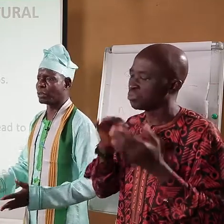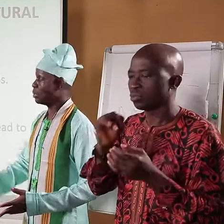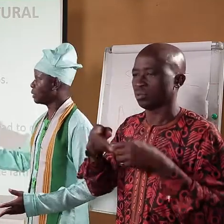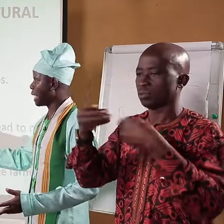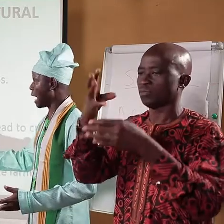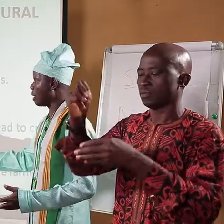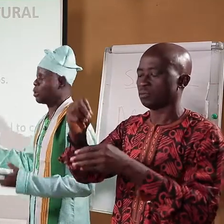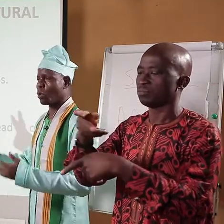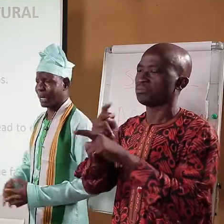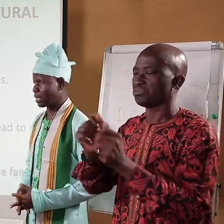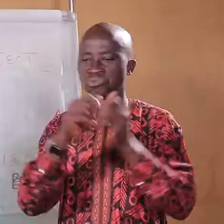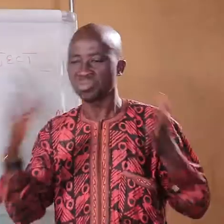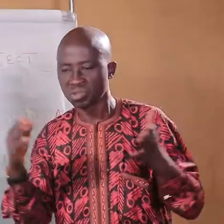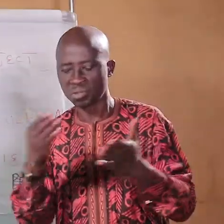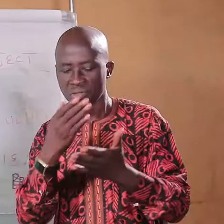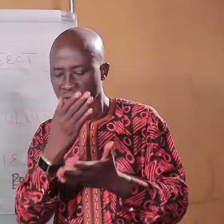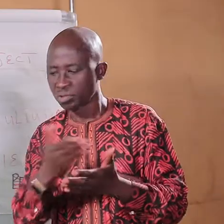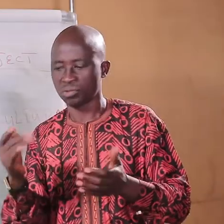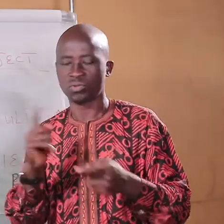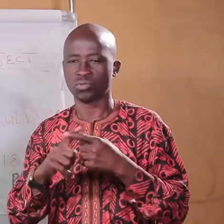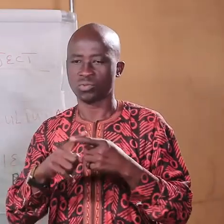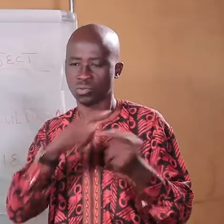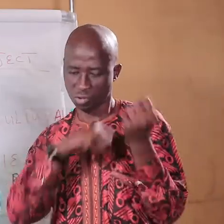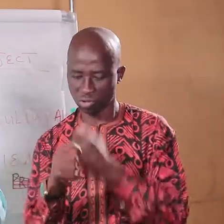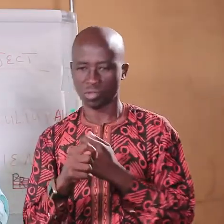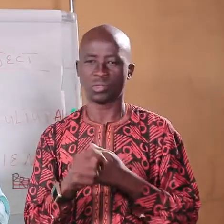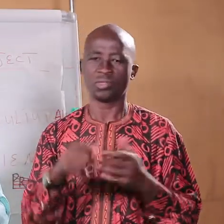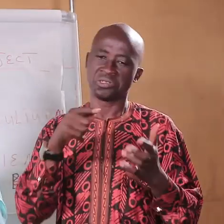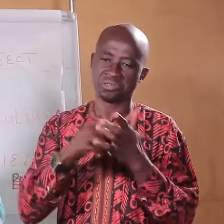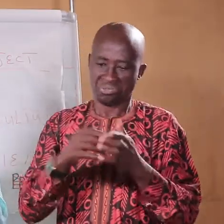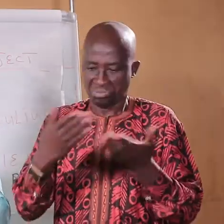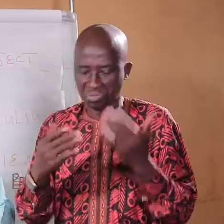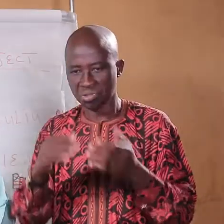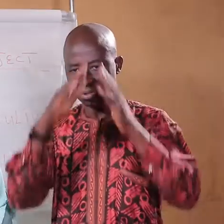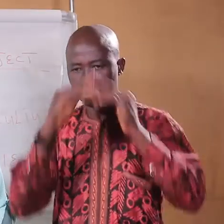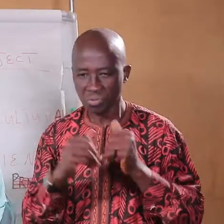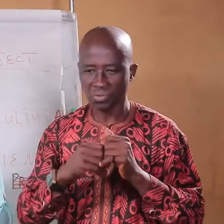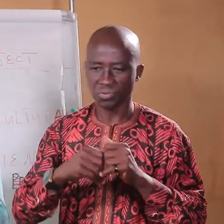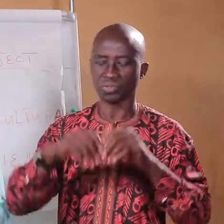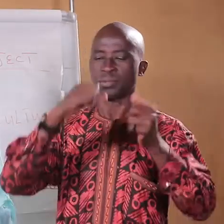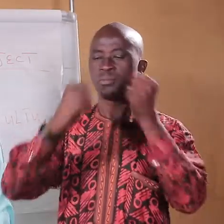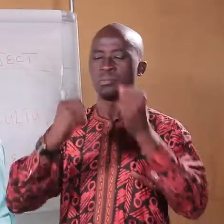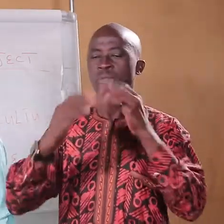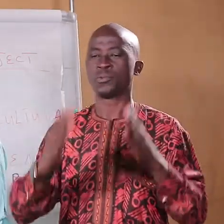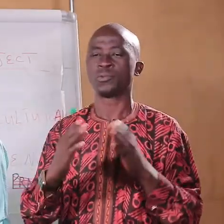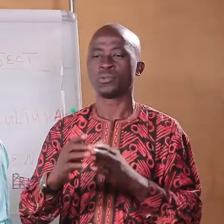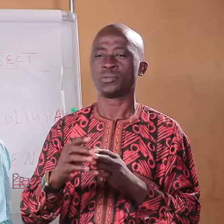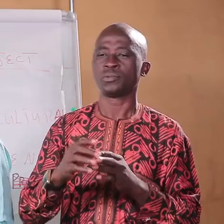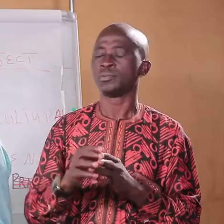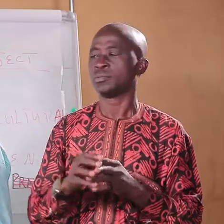them loan without collaterals. And these collaterals include housing, tractors, or motor